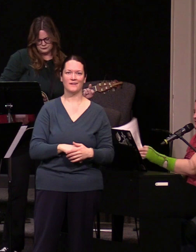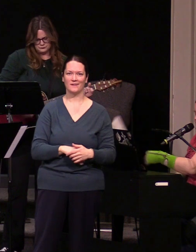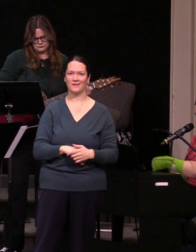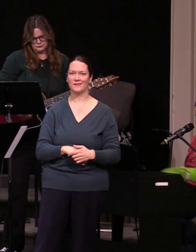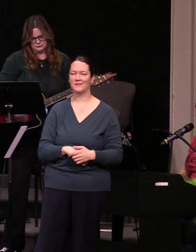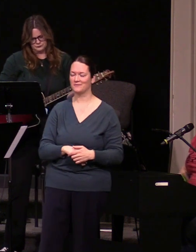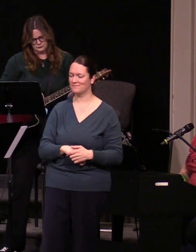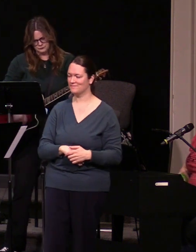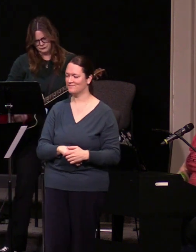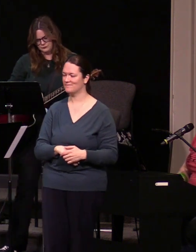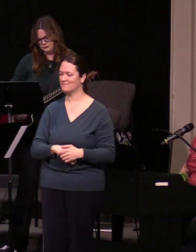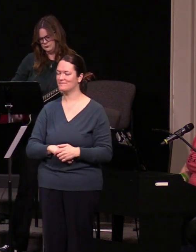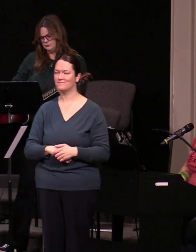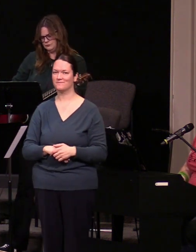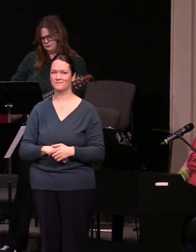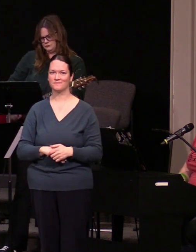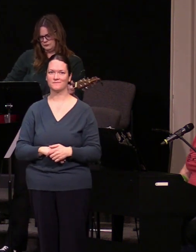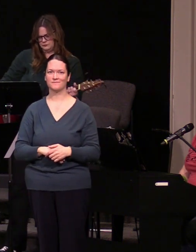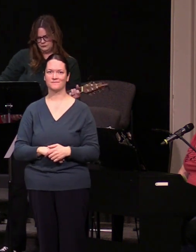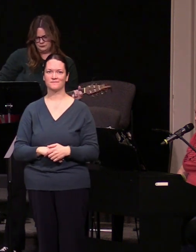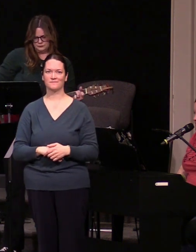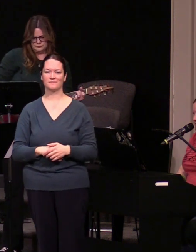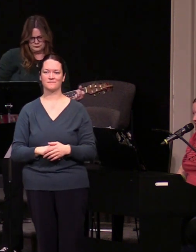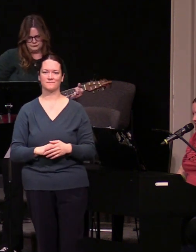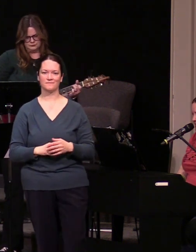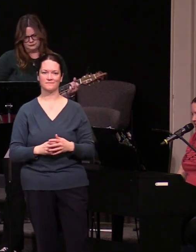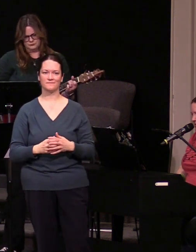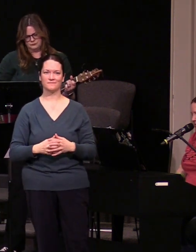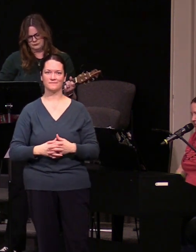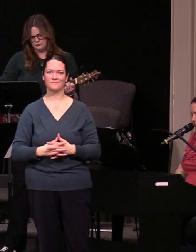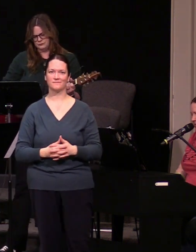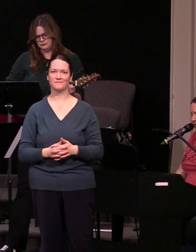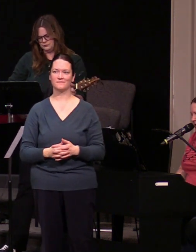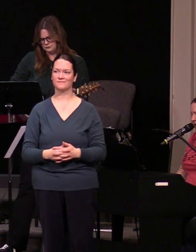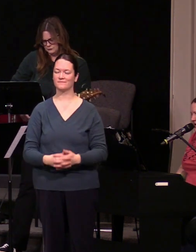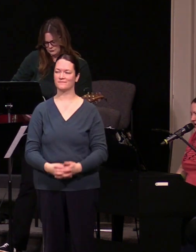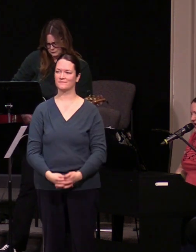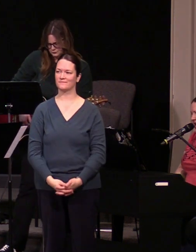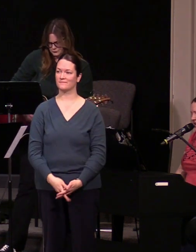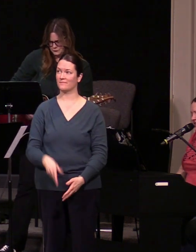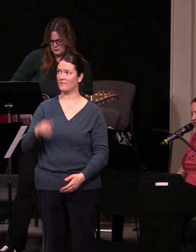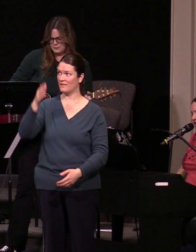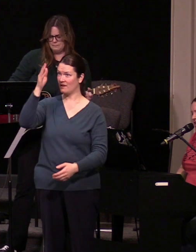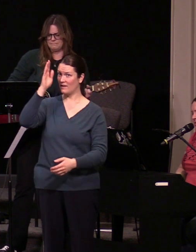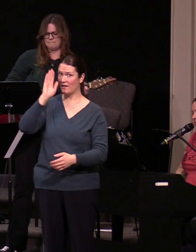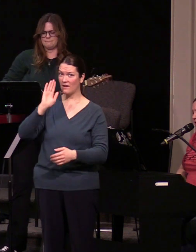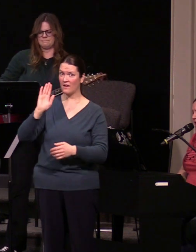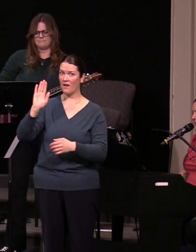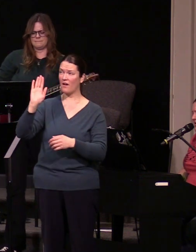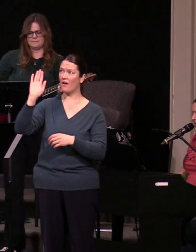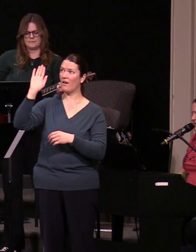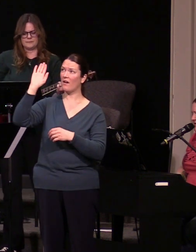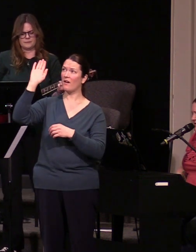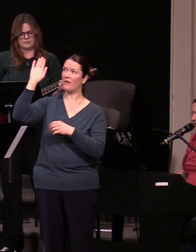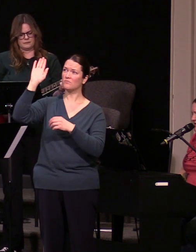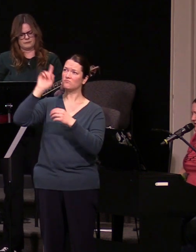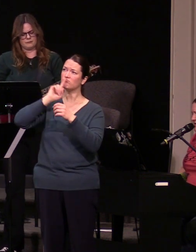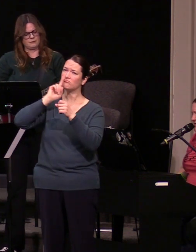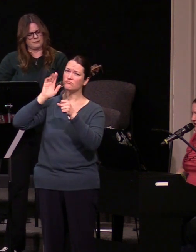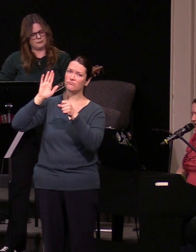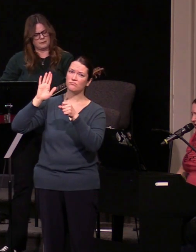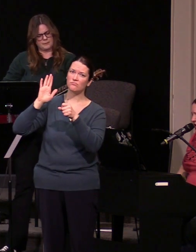God of creation, God of your